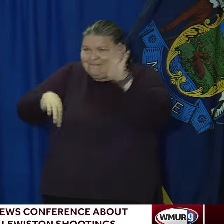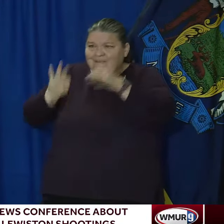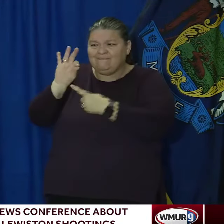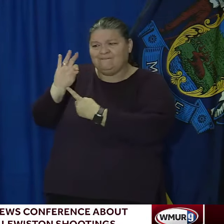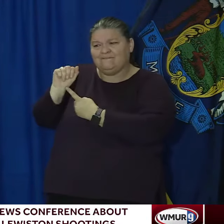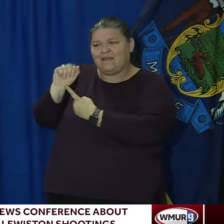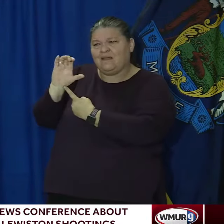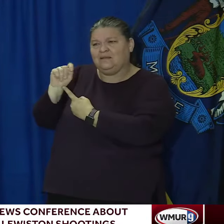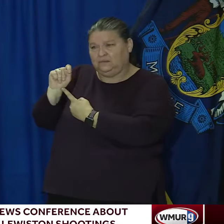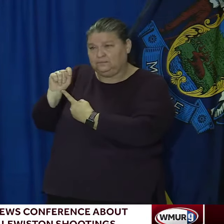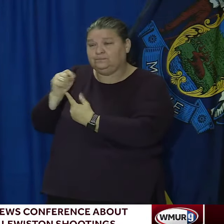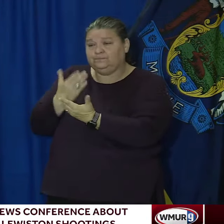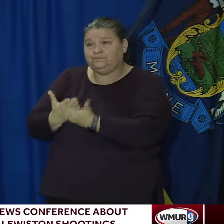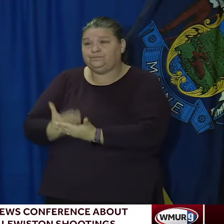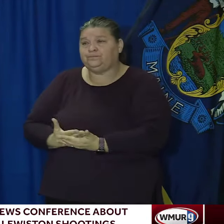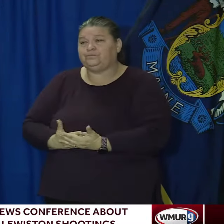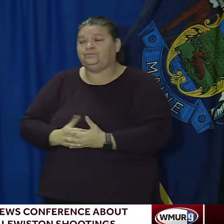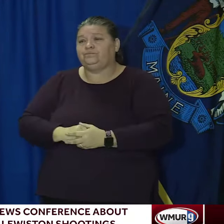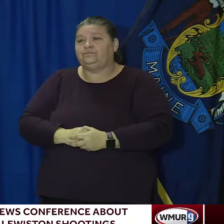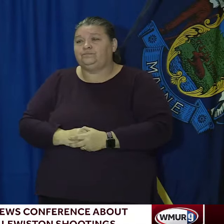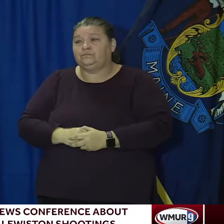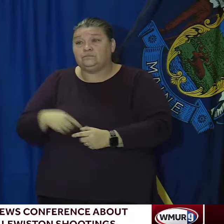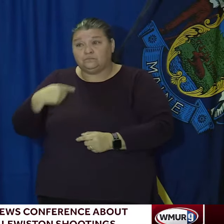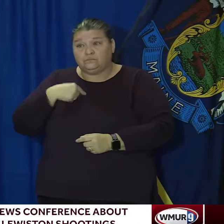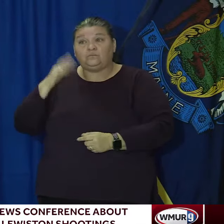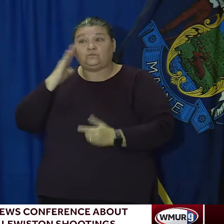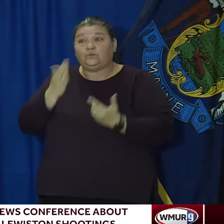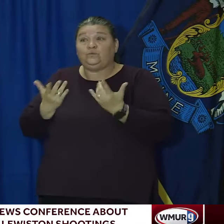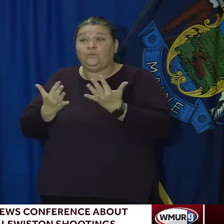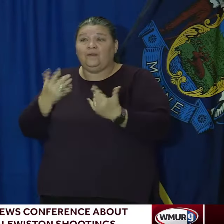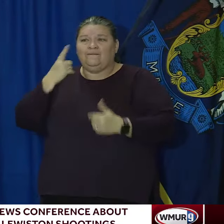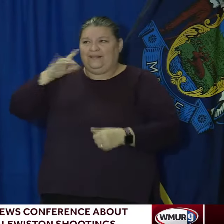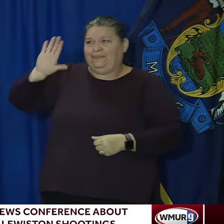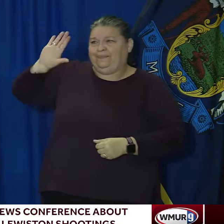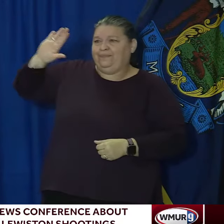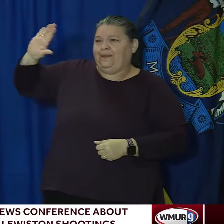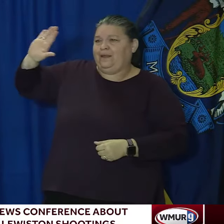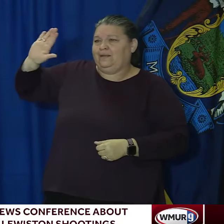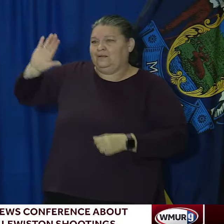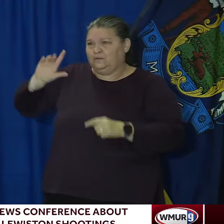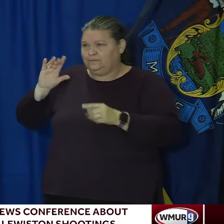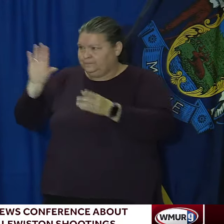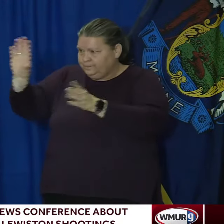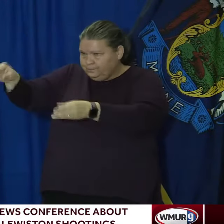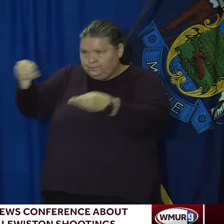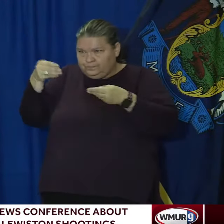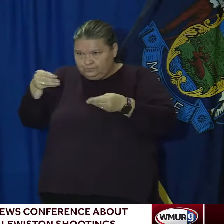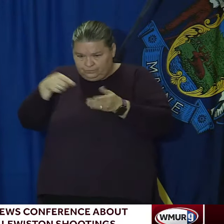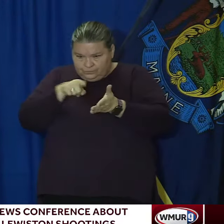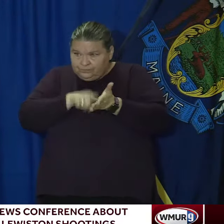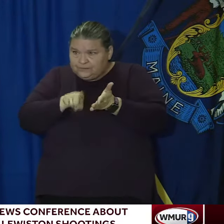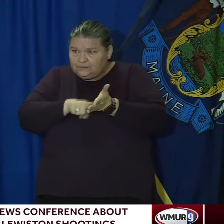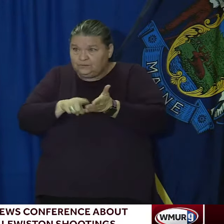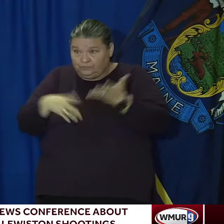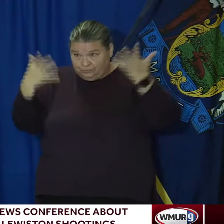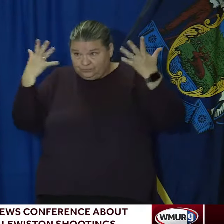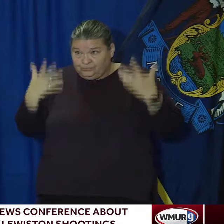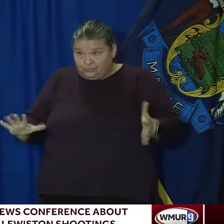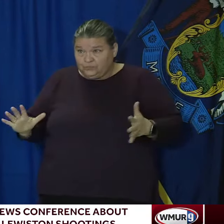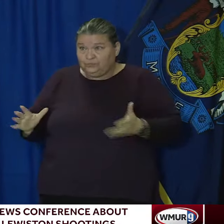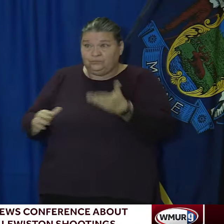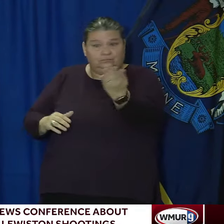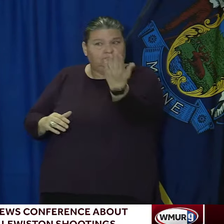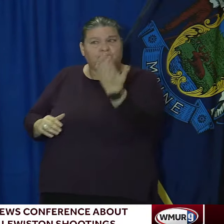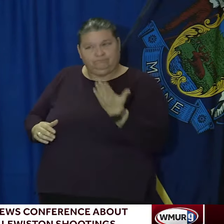wait to hear from them after a thorough and appropriate investigation by law enforcement into